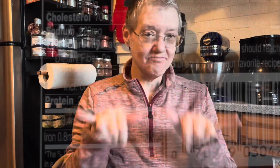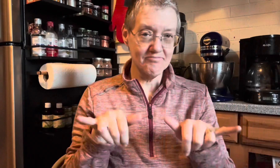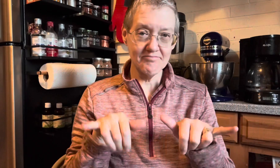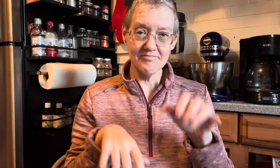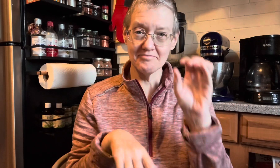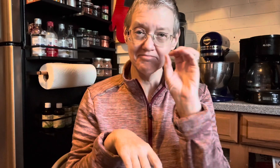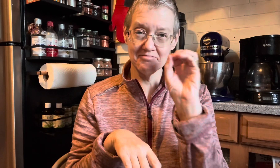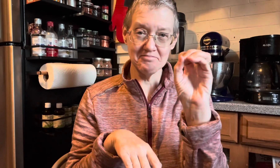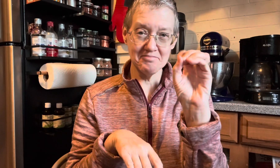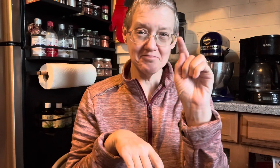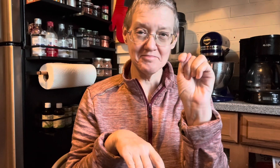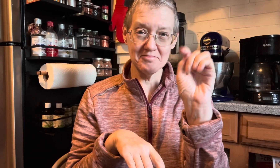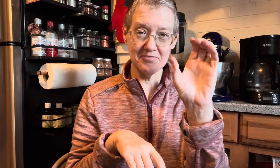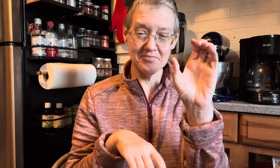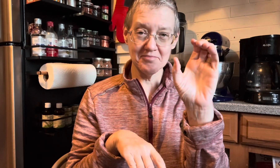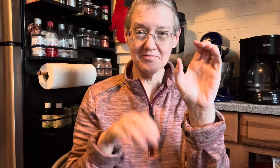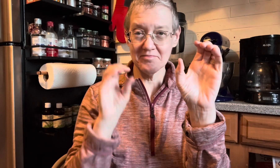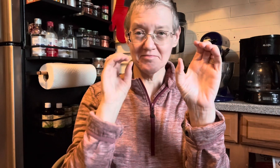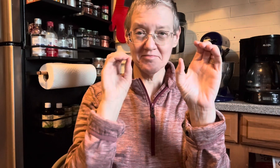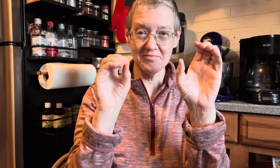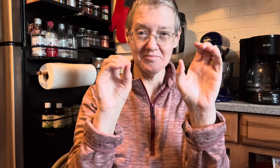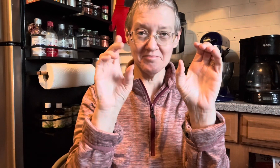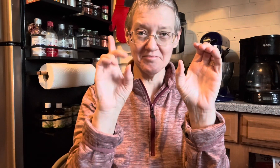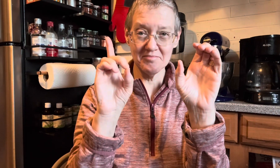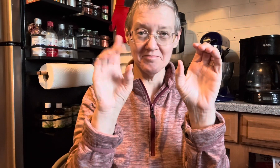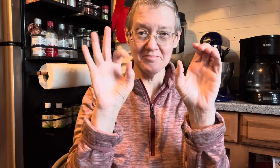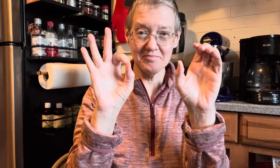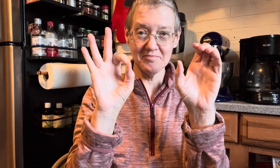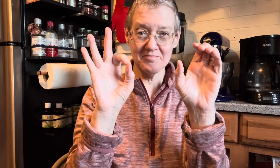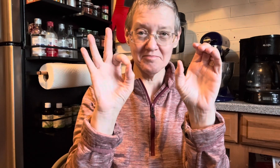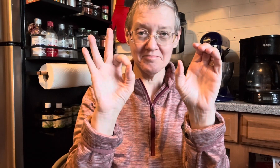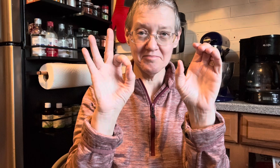And it's just like the Walmart ground pork. No carbs and no fiber.